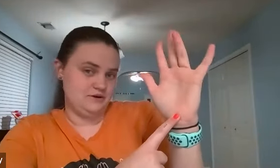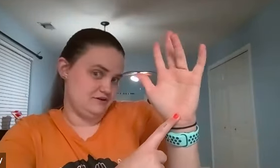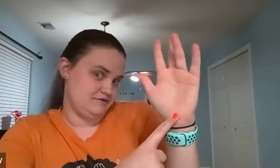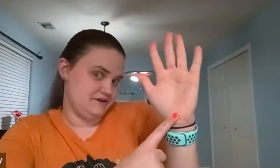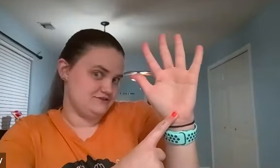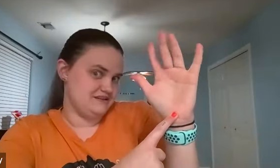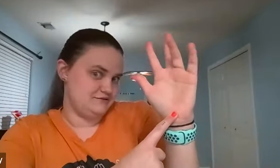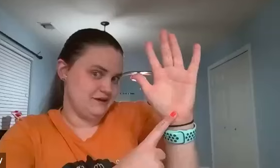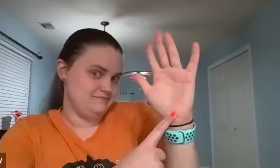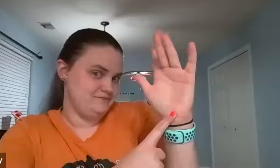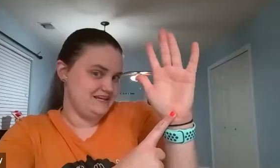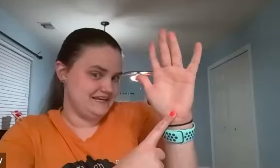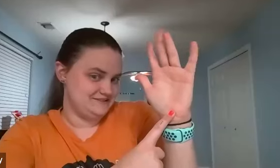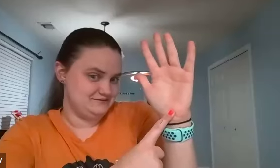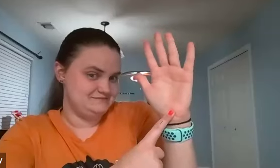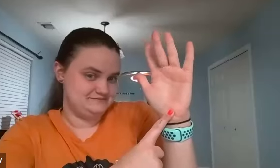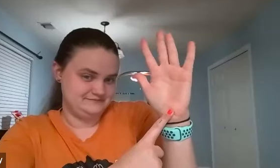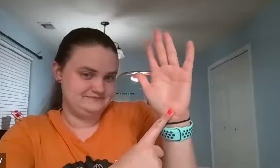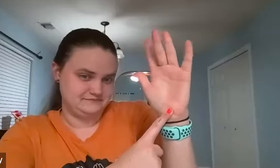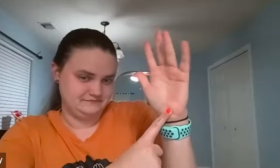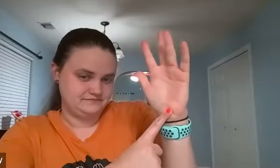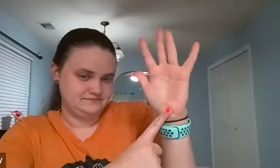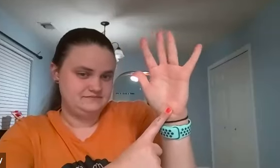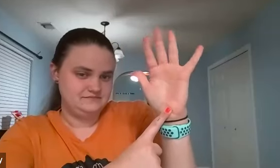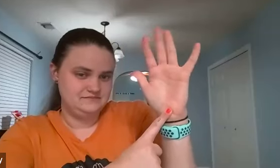wiggle your fingers like a flame. Candle.